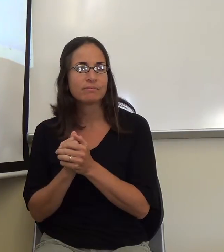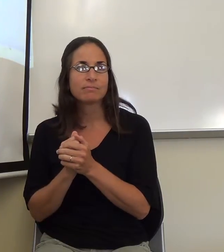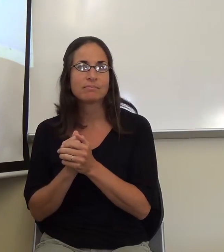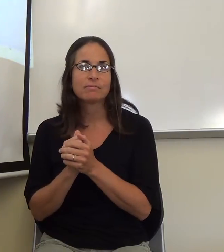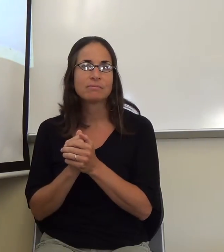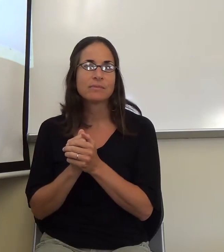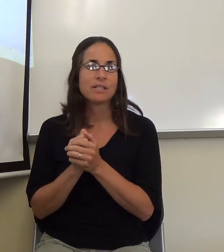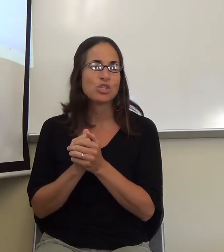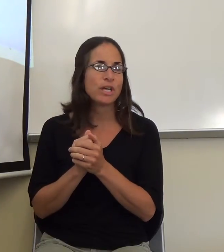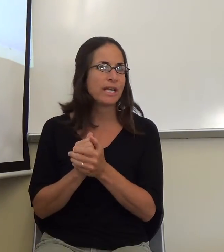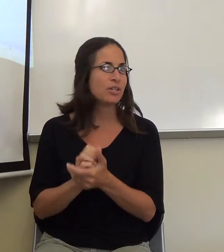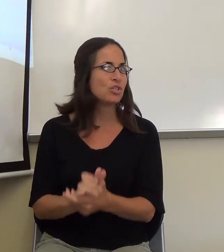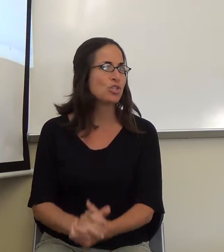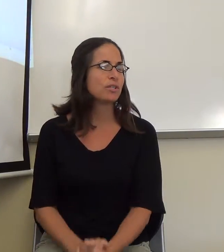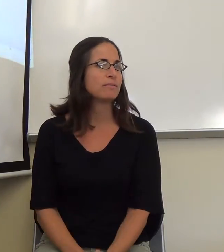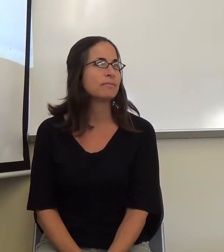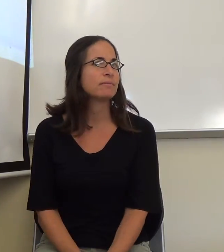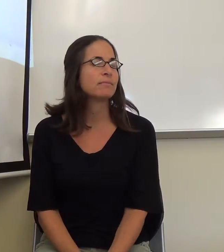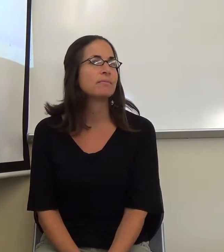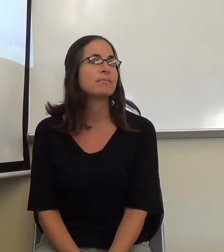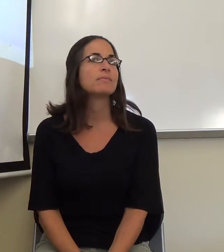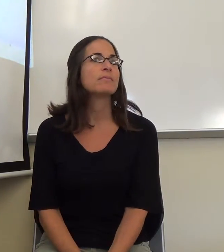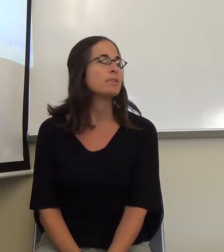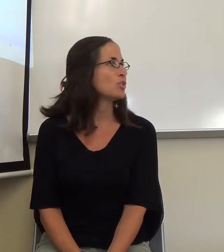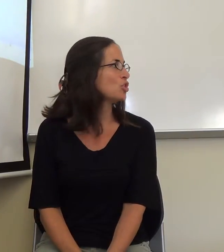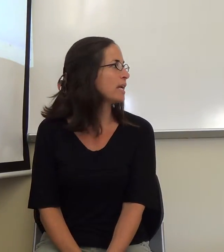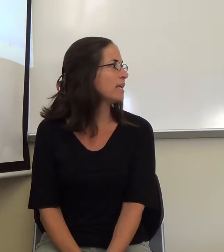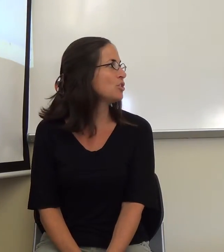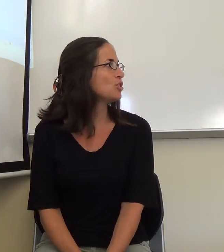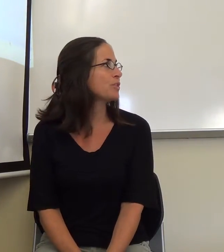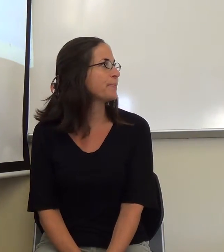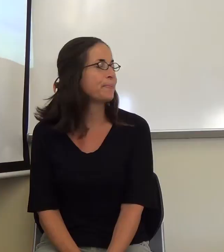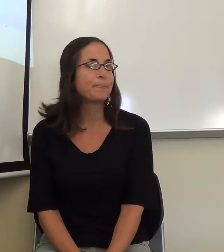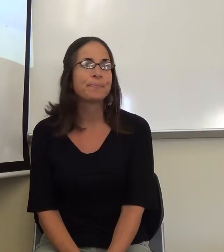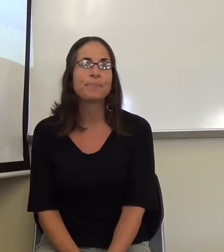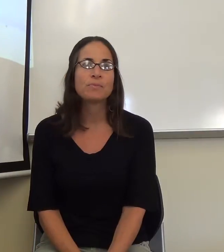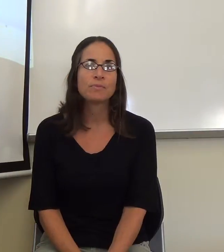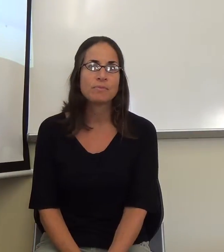mean? As a Change. word? So we're kind of looking at word Change. What?